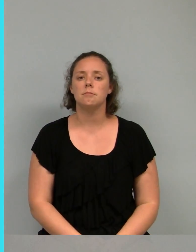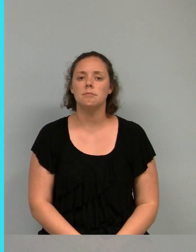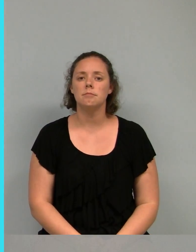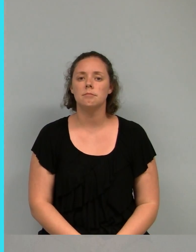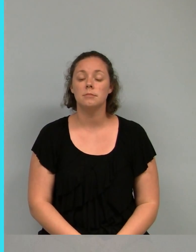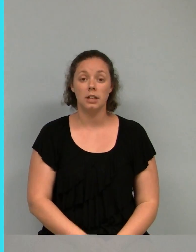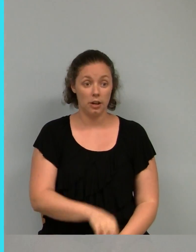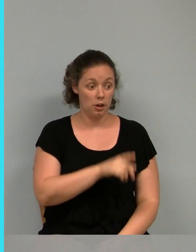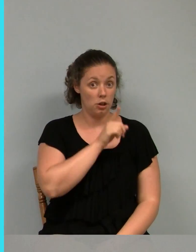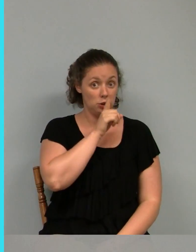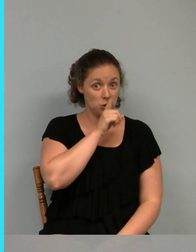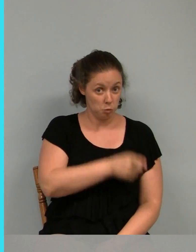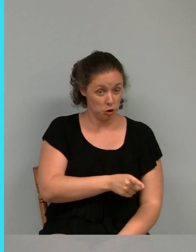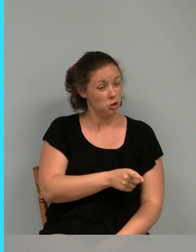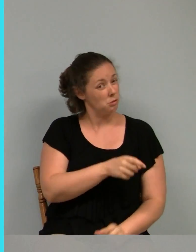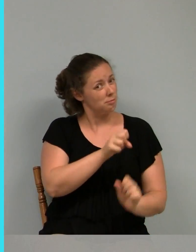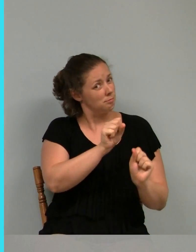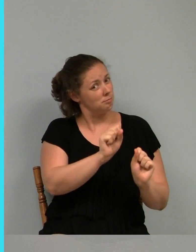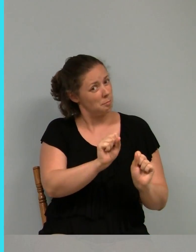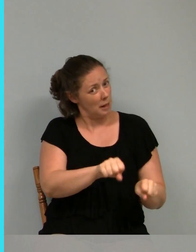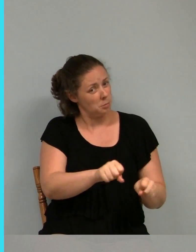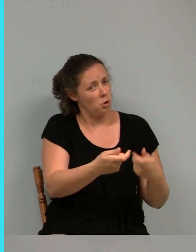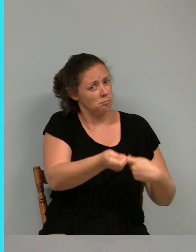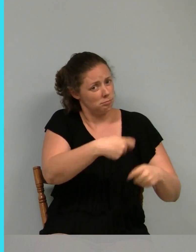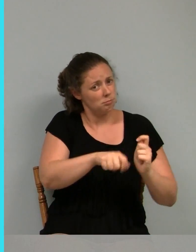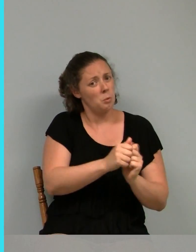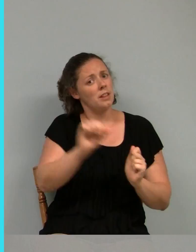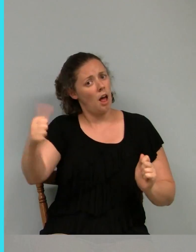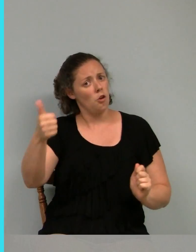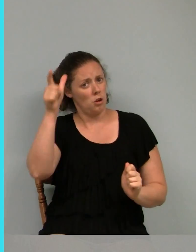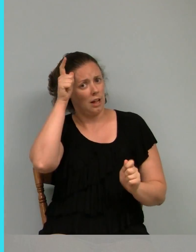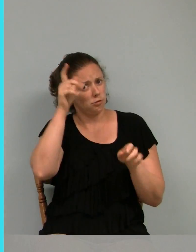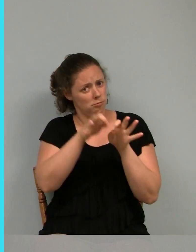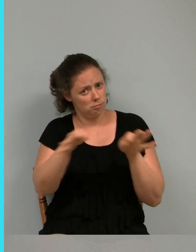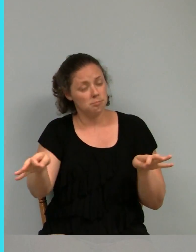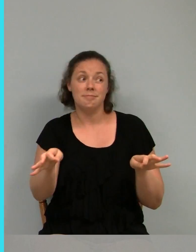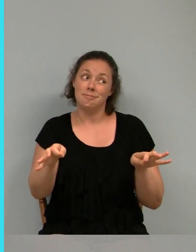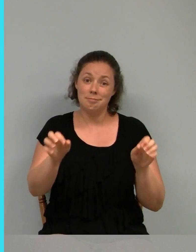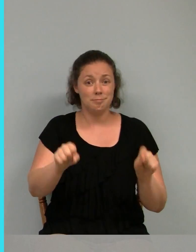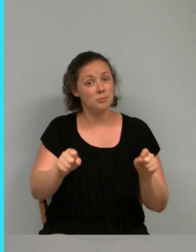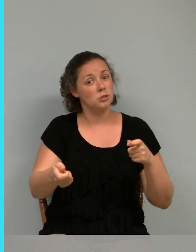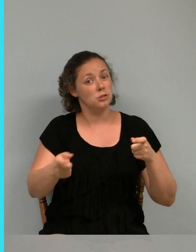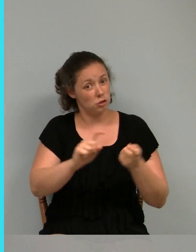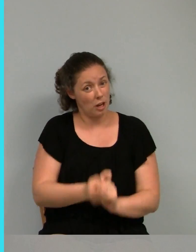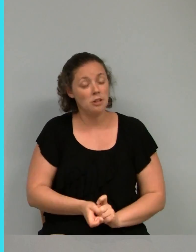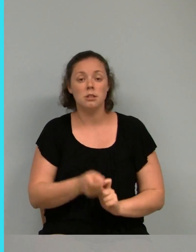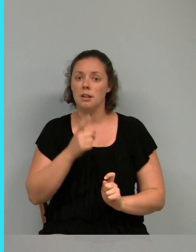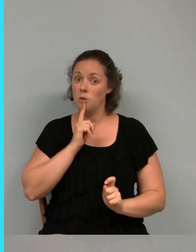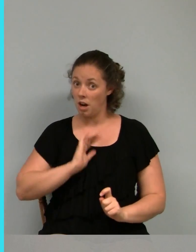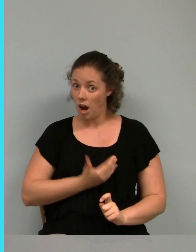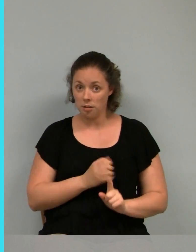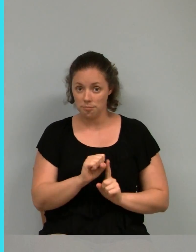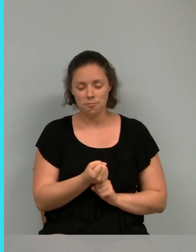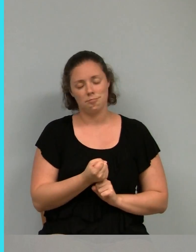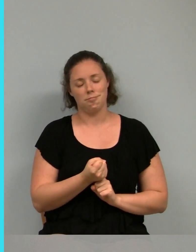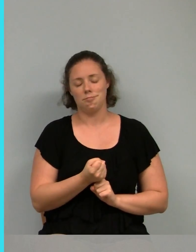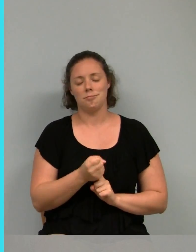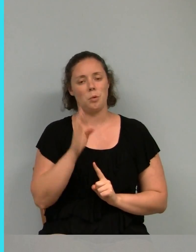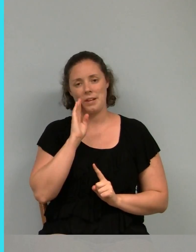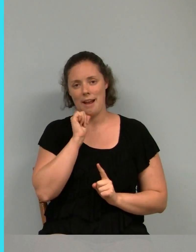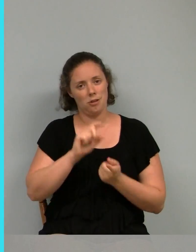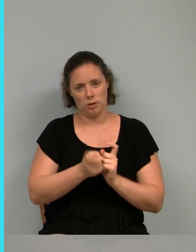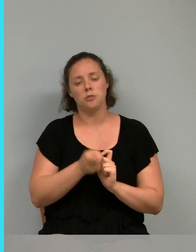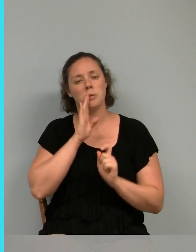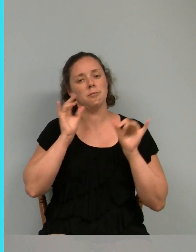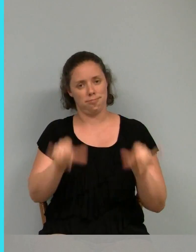The true condition could be replaced with some other logic expression that could change, but for our situation it will be constant.